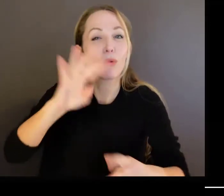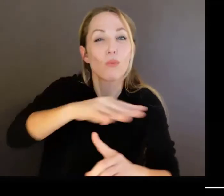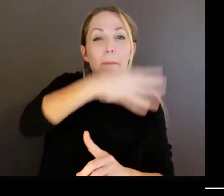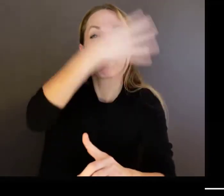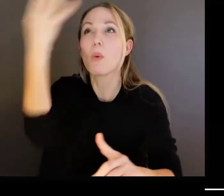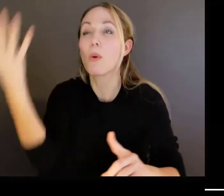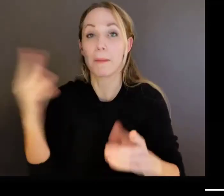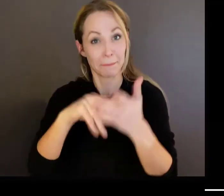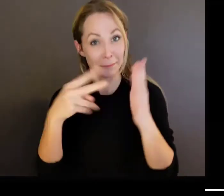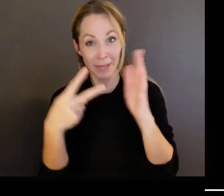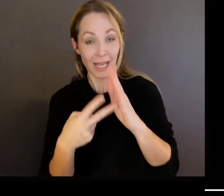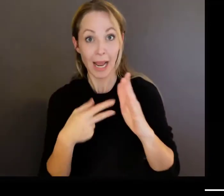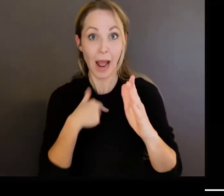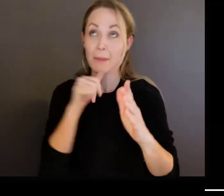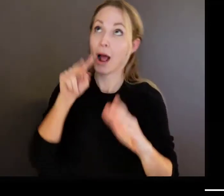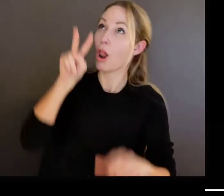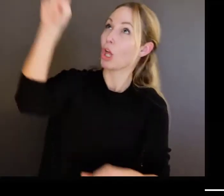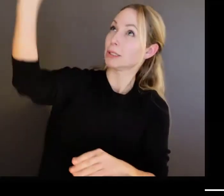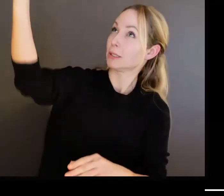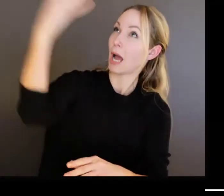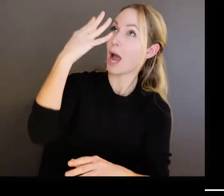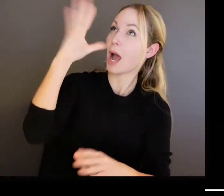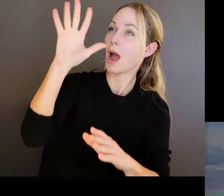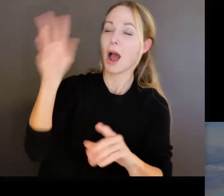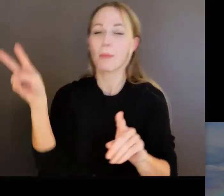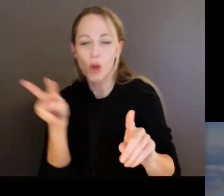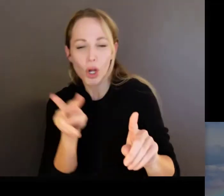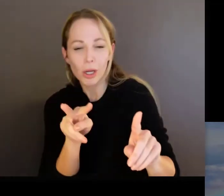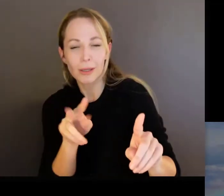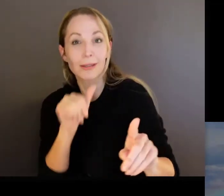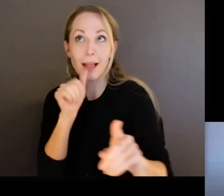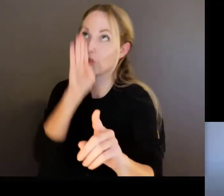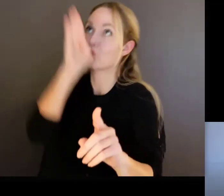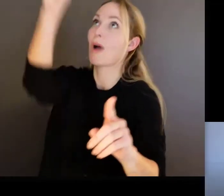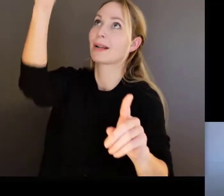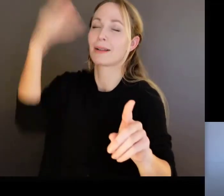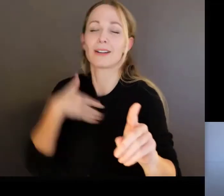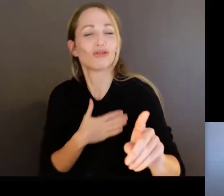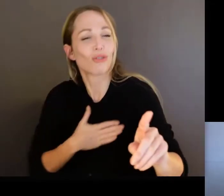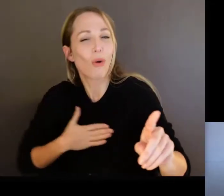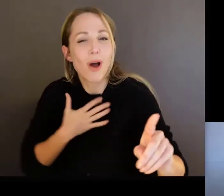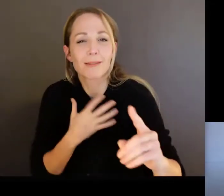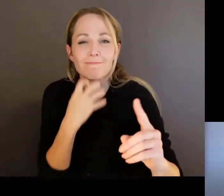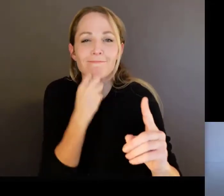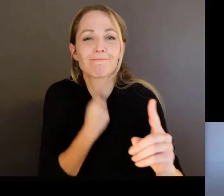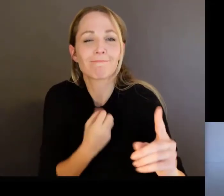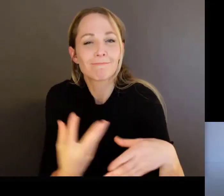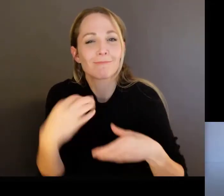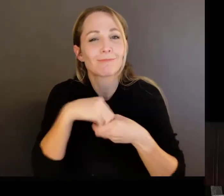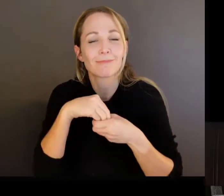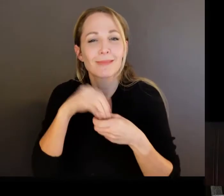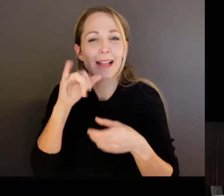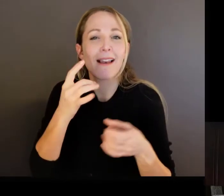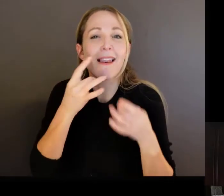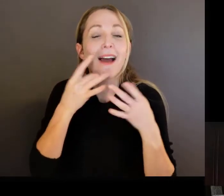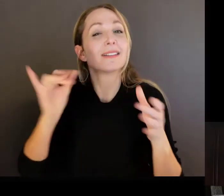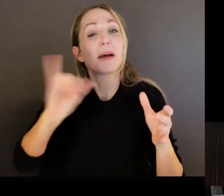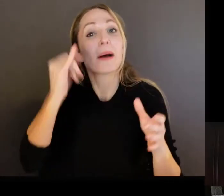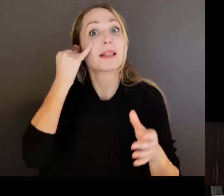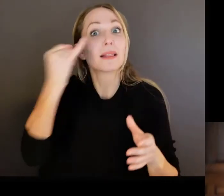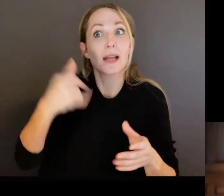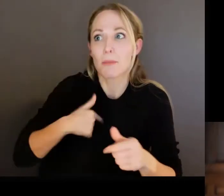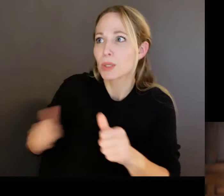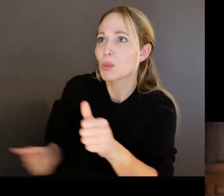I'm indirectly looking at the sunlight, enjoying it, savoring it. In the same way,